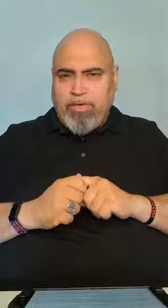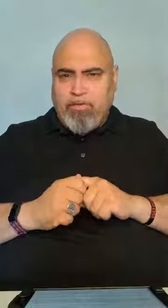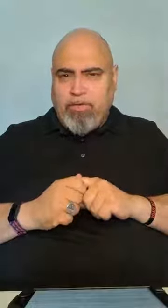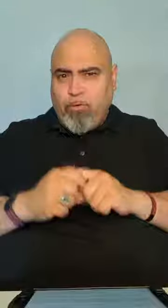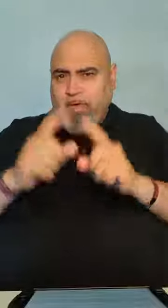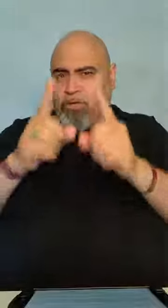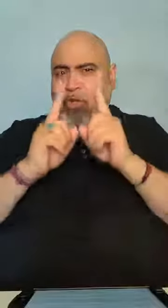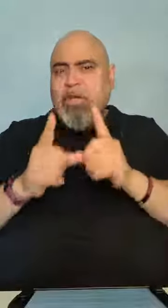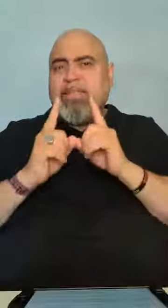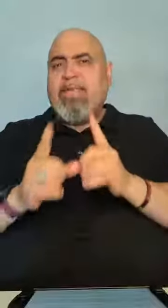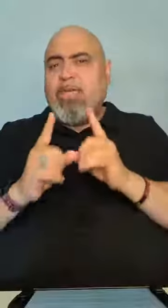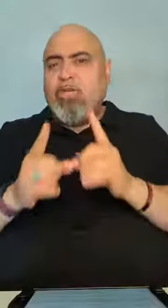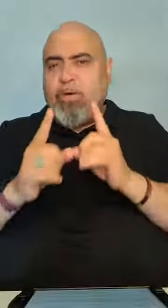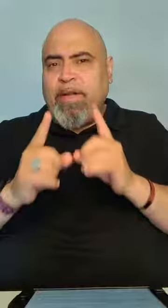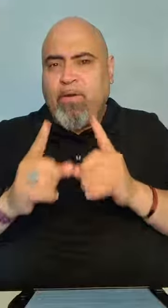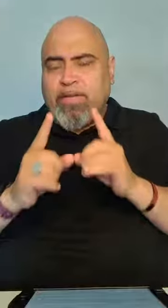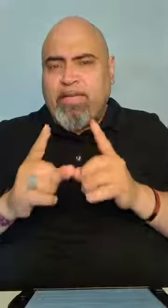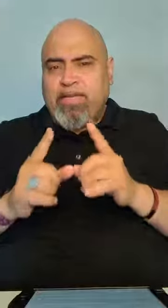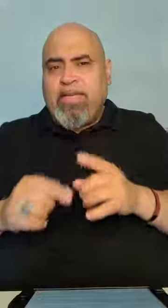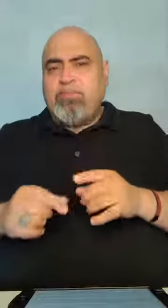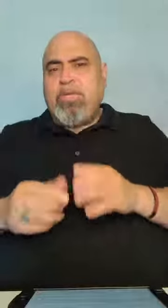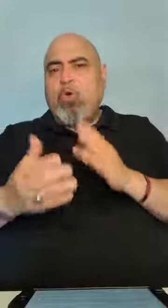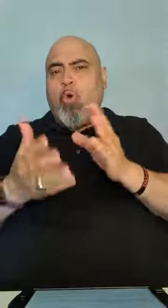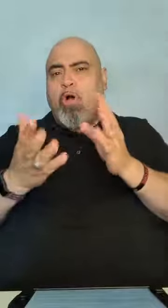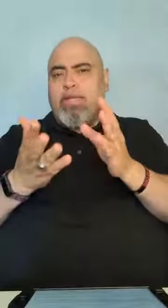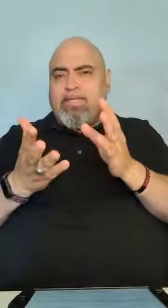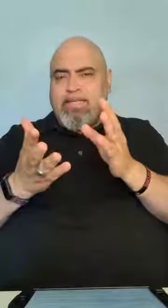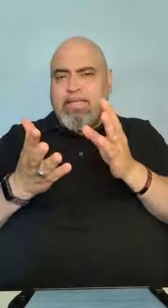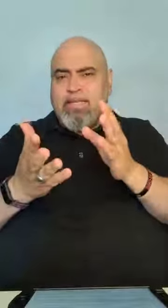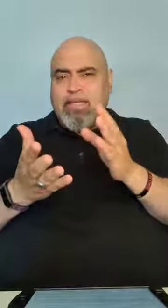inheritance." And the reason you're going to take your inheritance is because